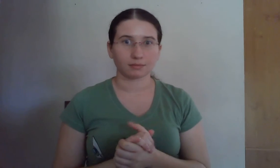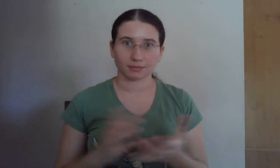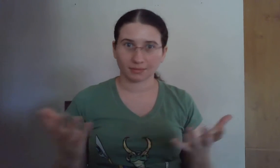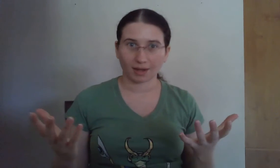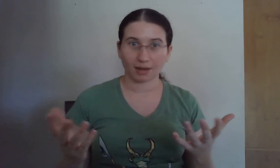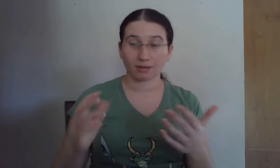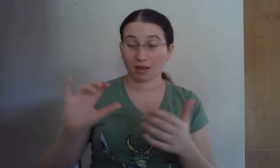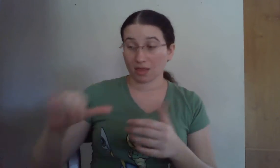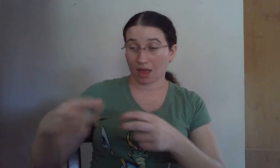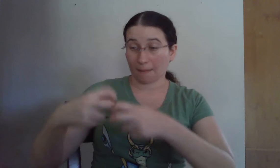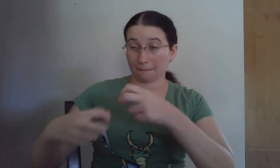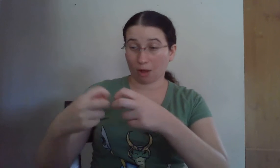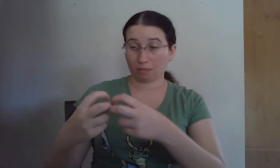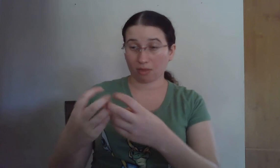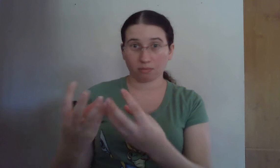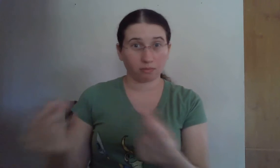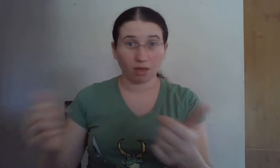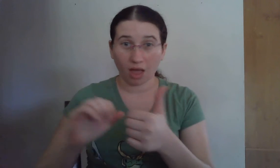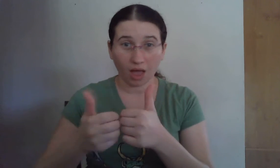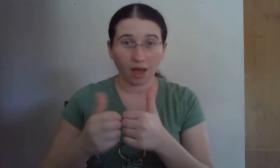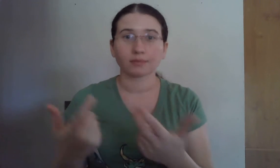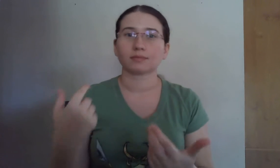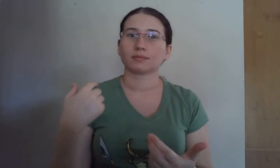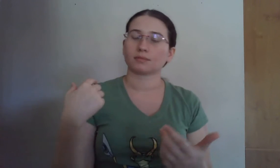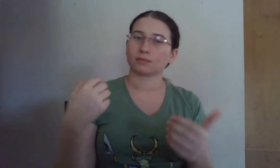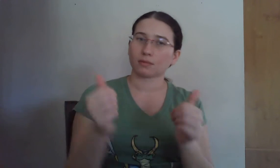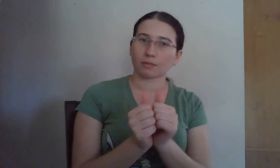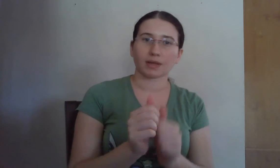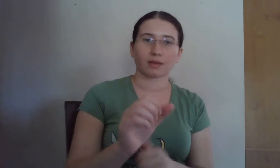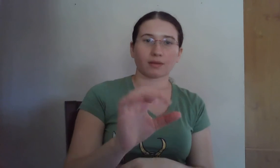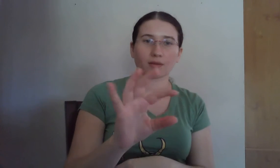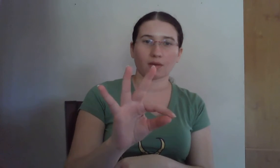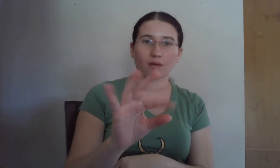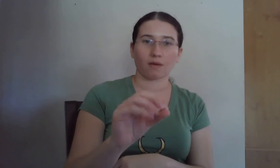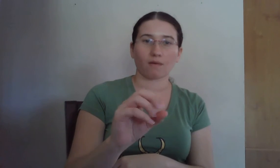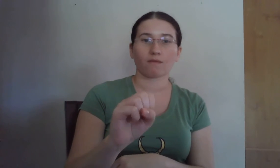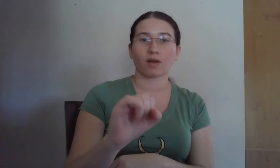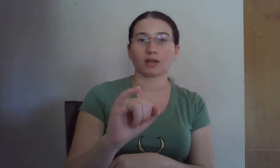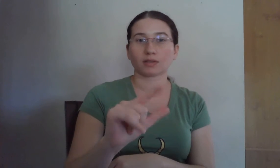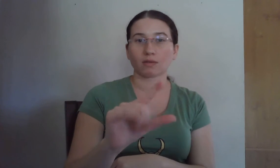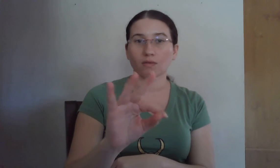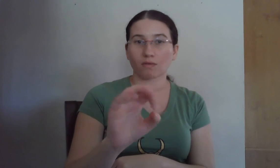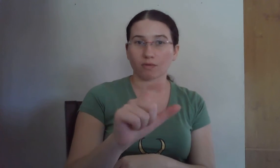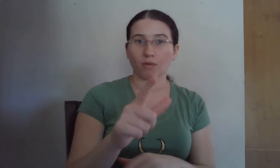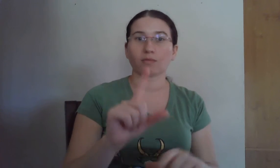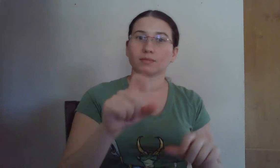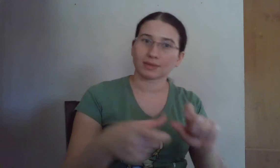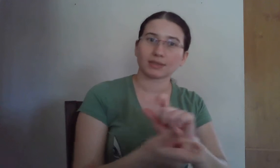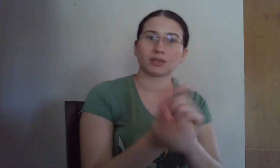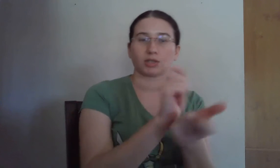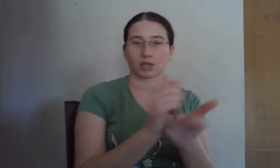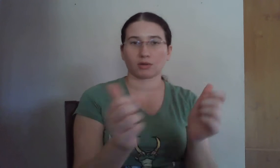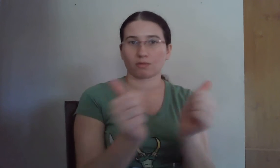problem of replacing fossil fuels with technology. But fossil fuels, carbon, coal and gas, are by